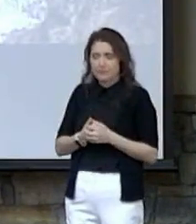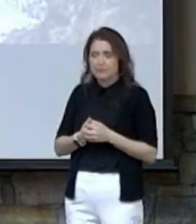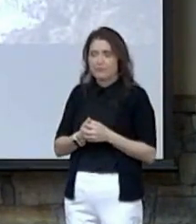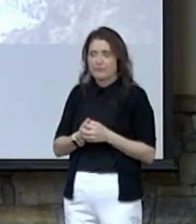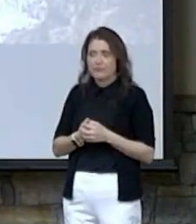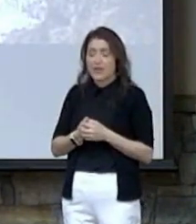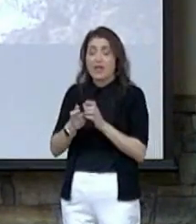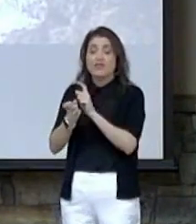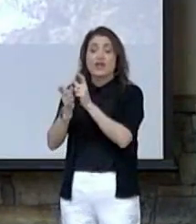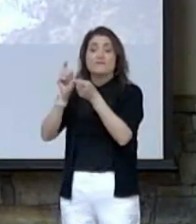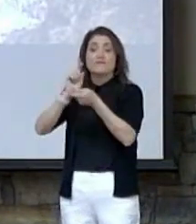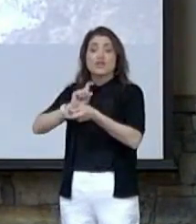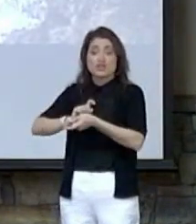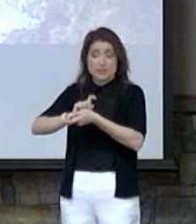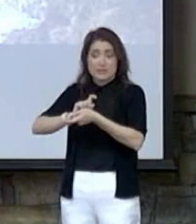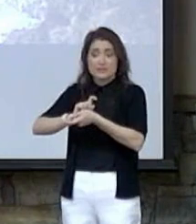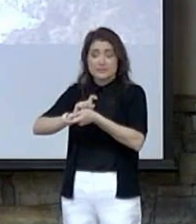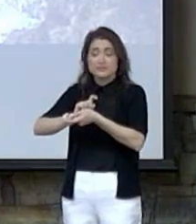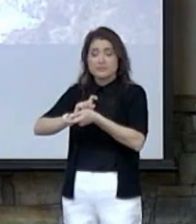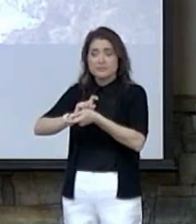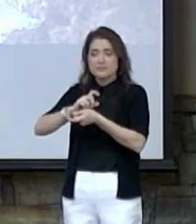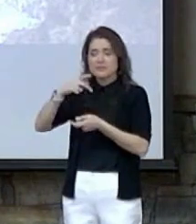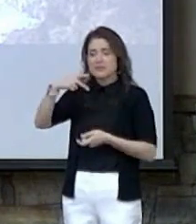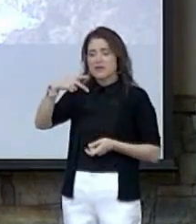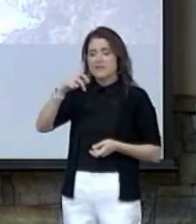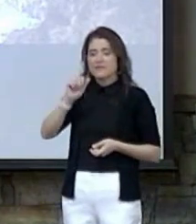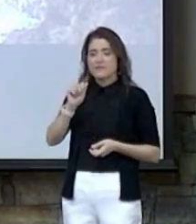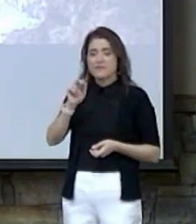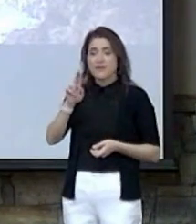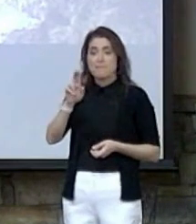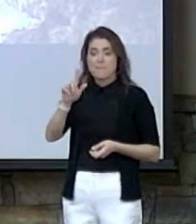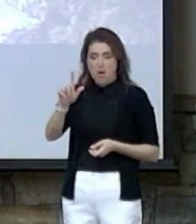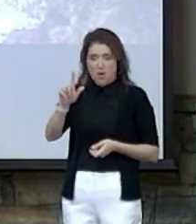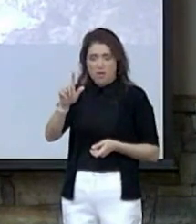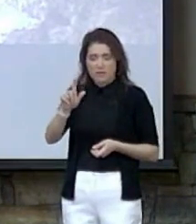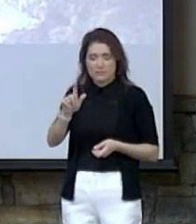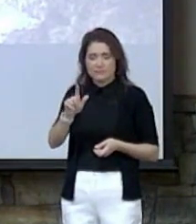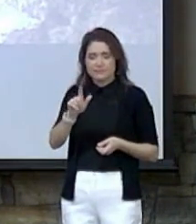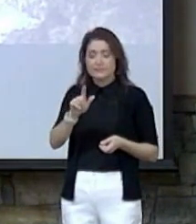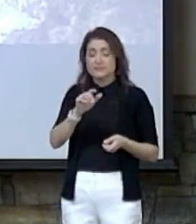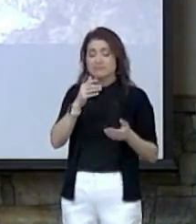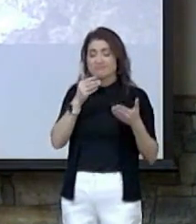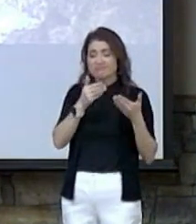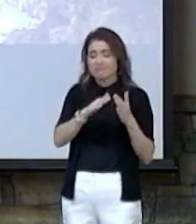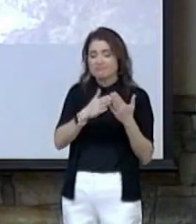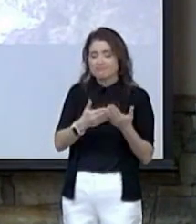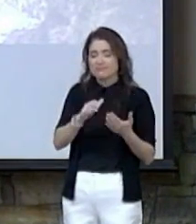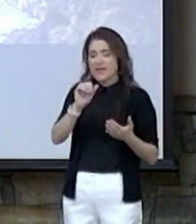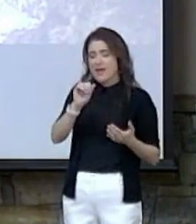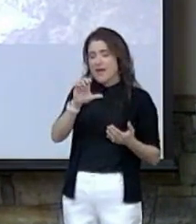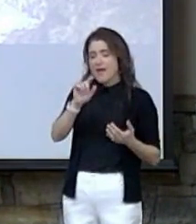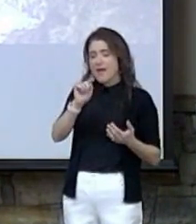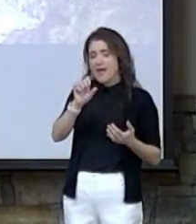it's the conversion of the apostle Paul. I want you to go to Acts chapter 9 with me.